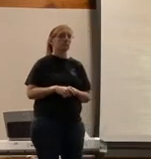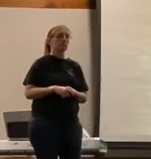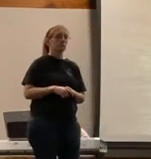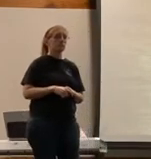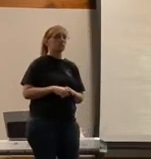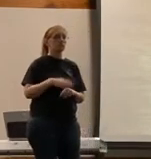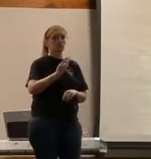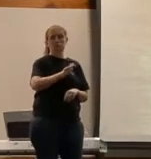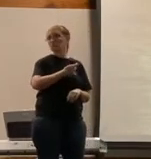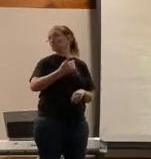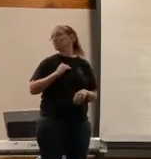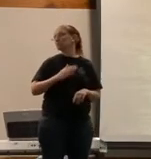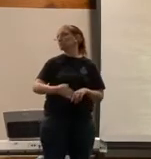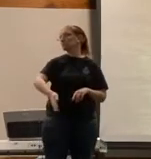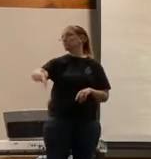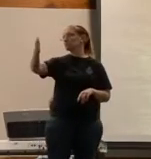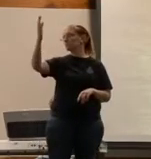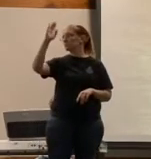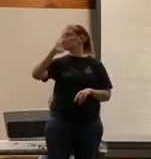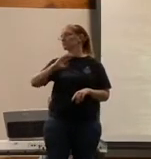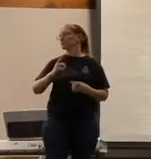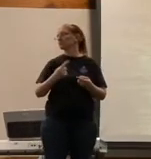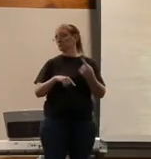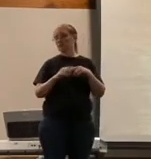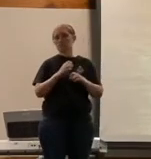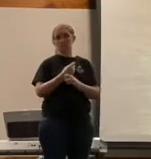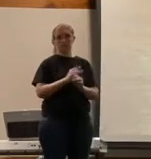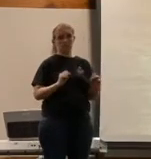Because our God came to save,